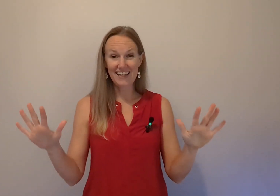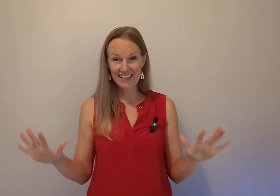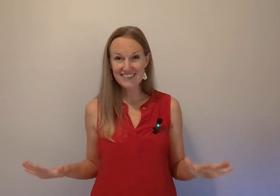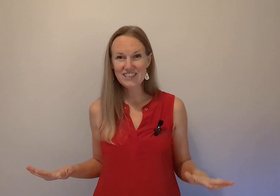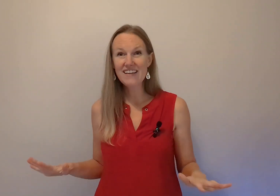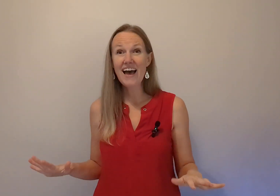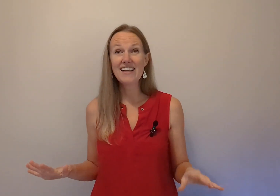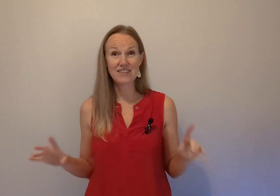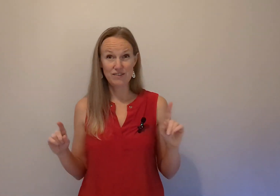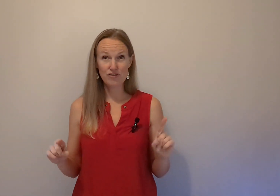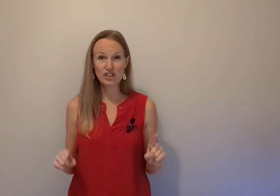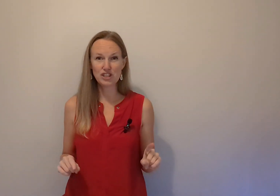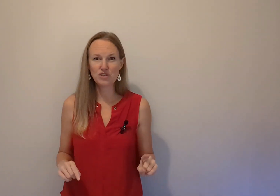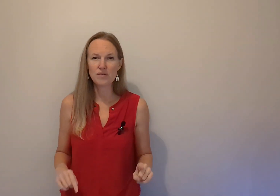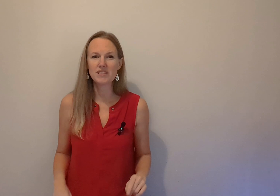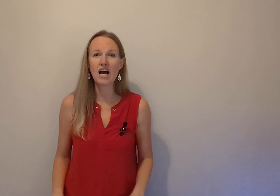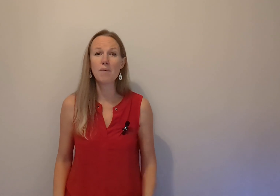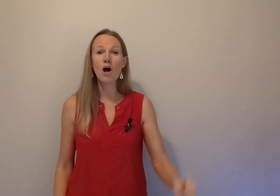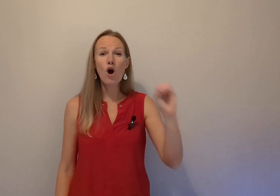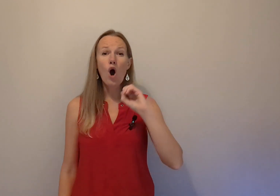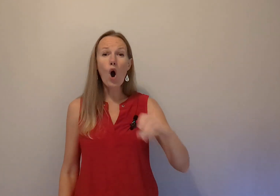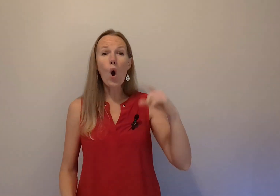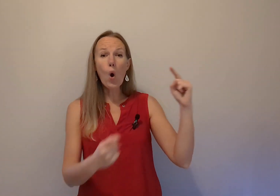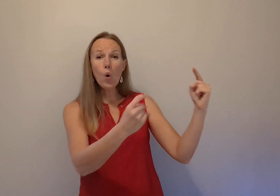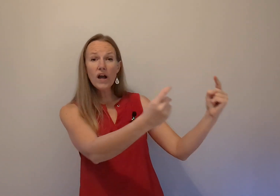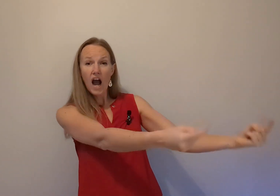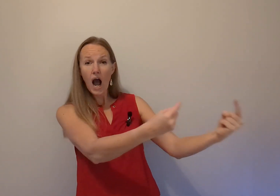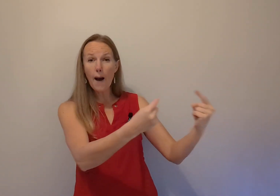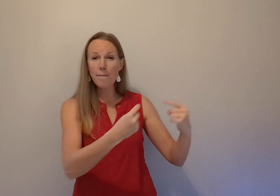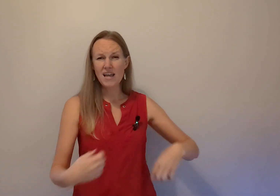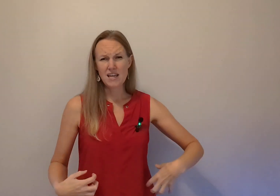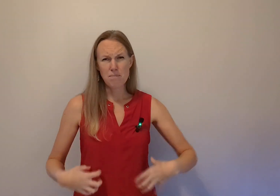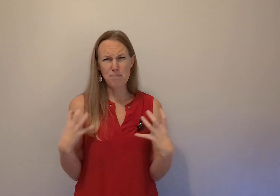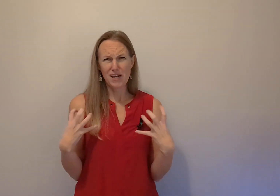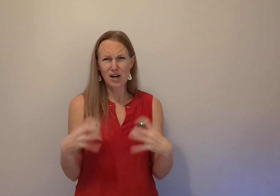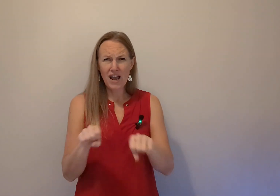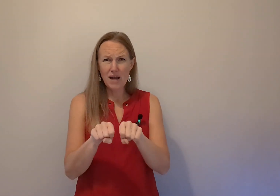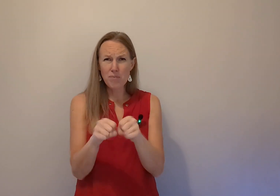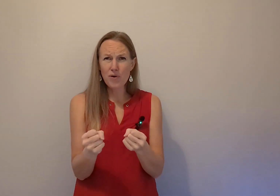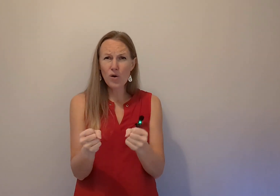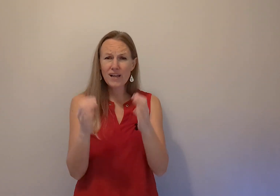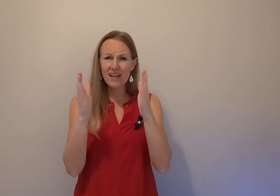Okay, let's try that. Verse 2 from the top. Oh, come, bitter and